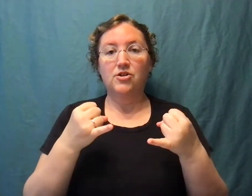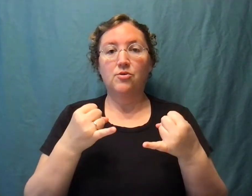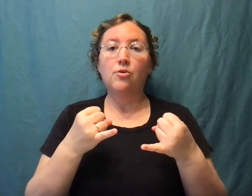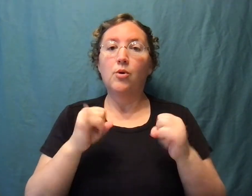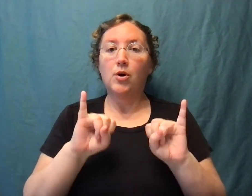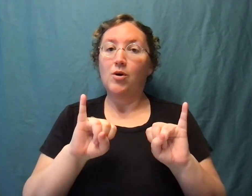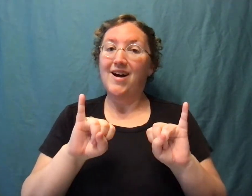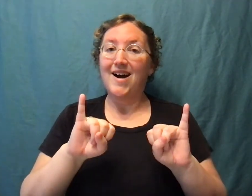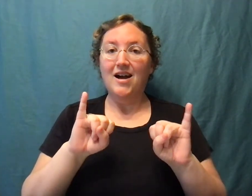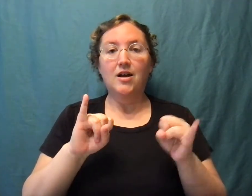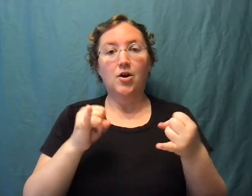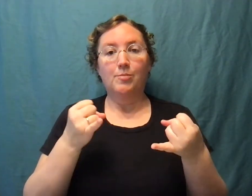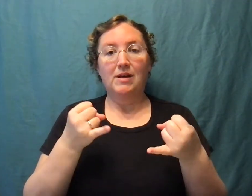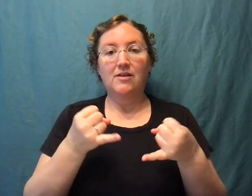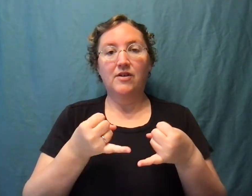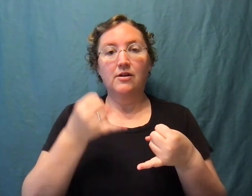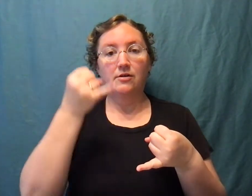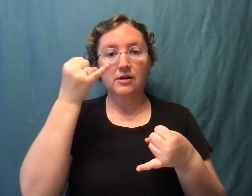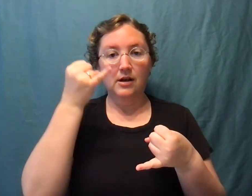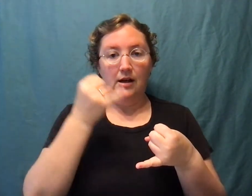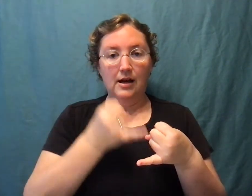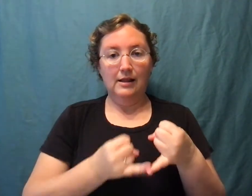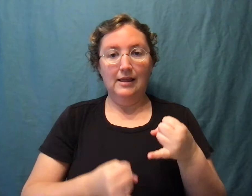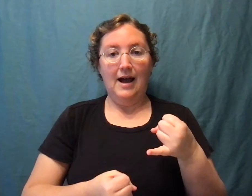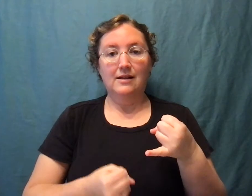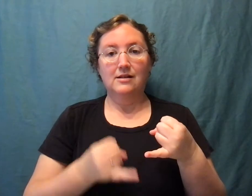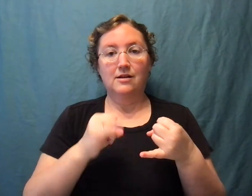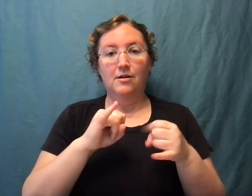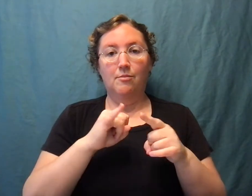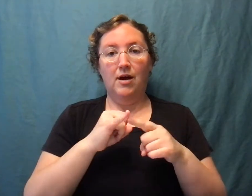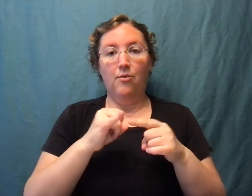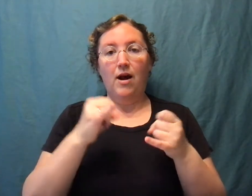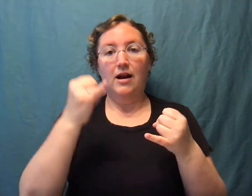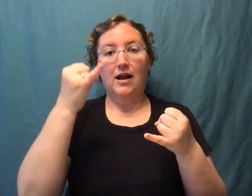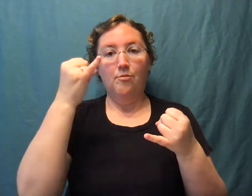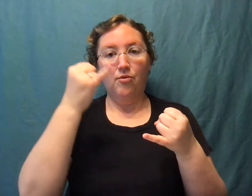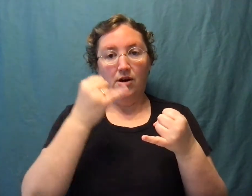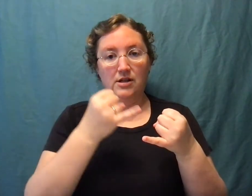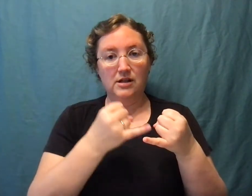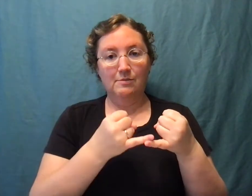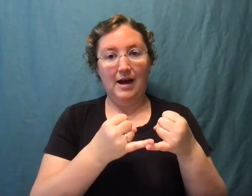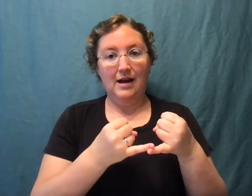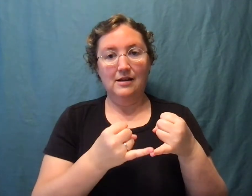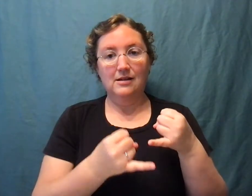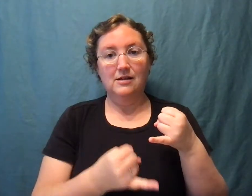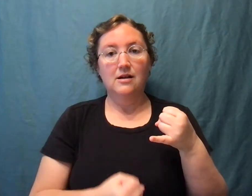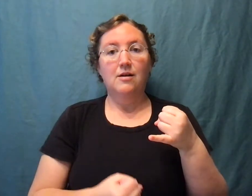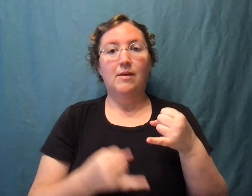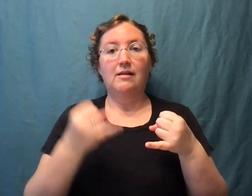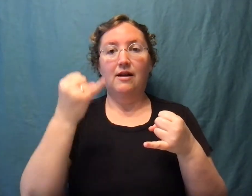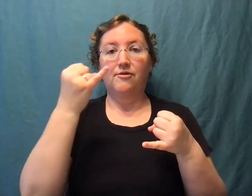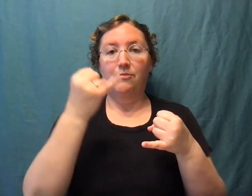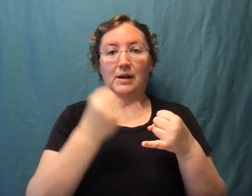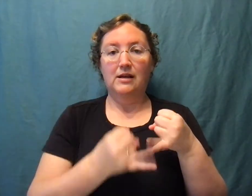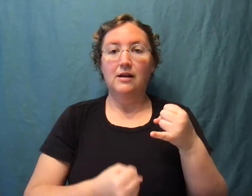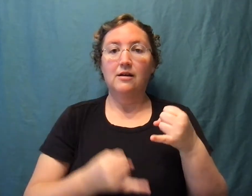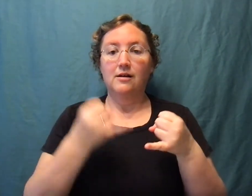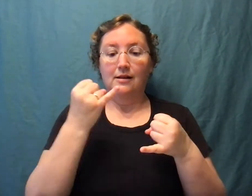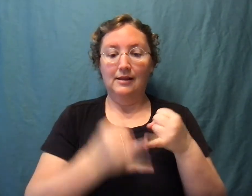2 I pinky fingers, last. My right hand brushes past my left pinky,